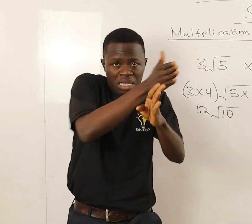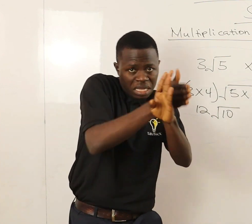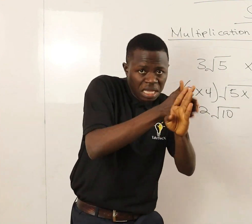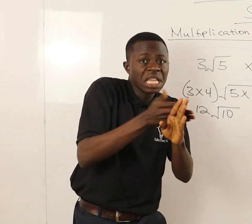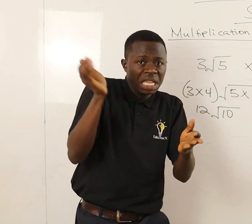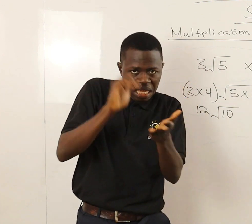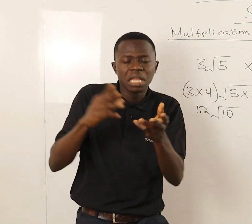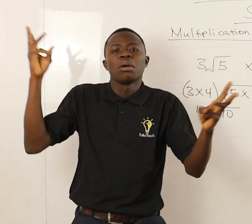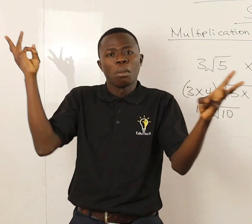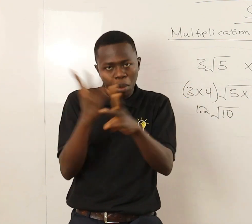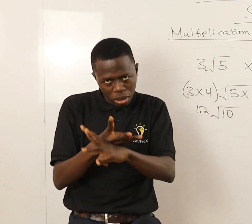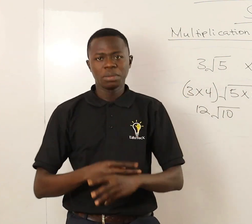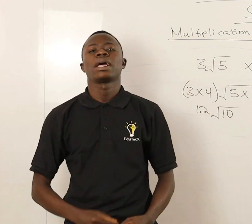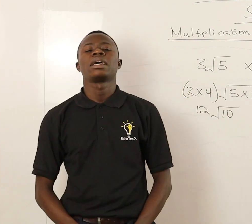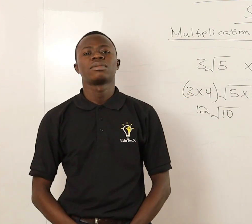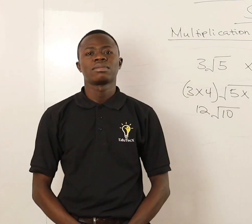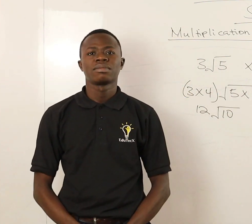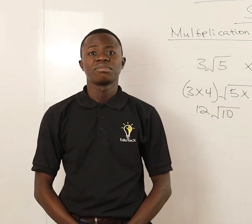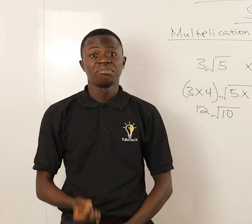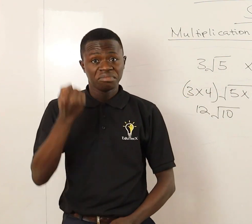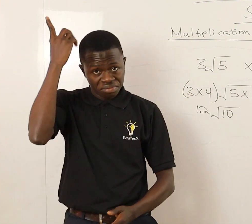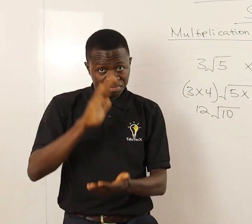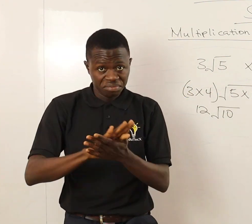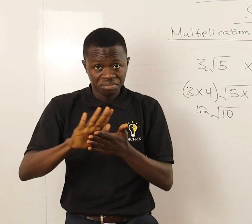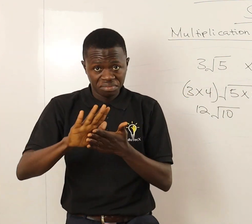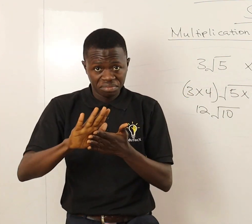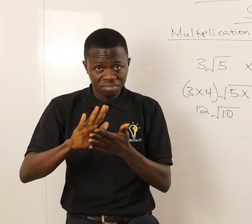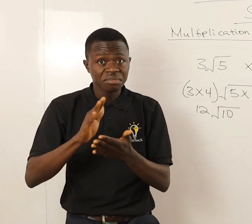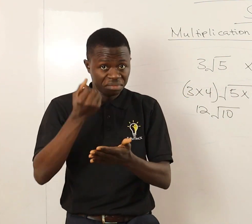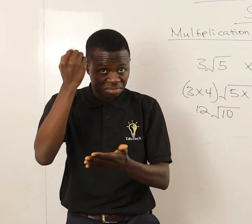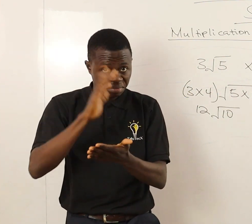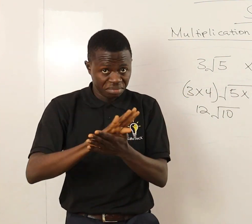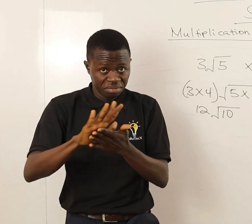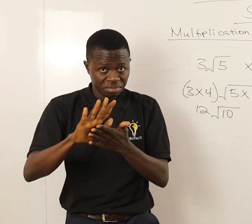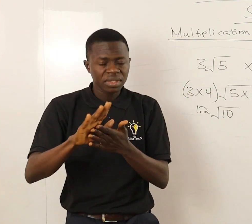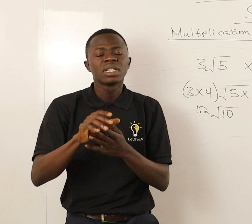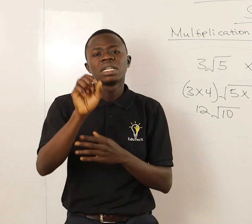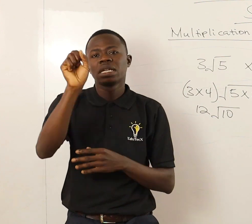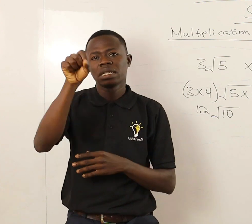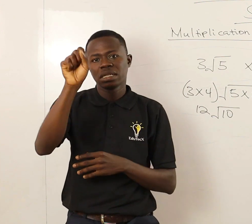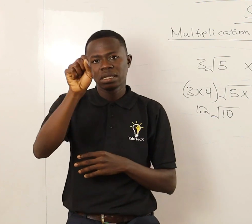possible to multiply them. Then the numbers outside the square root sign too, you will multiply them.